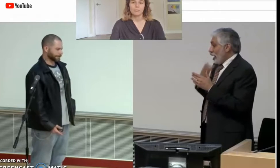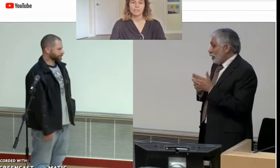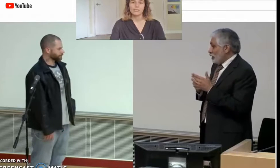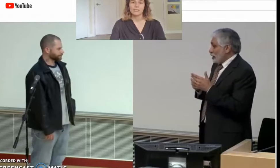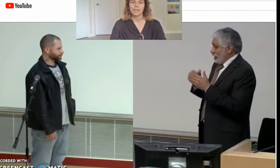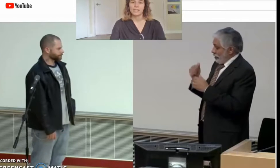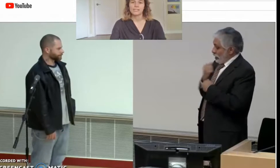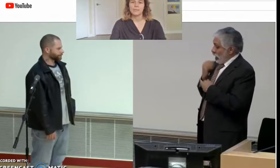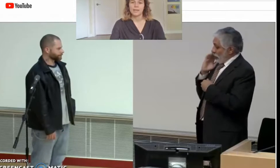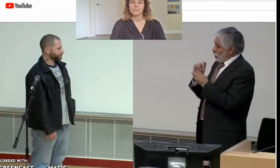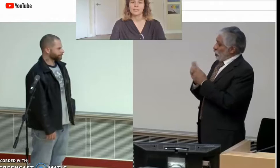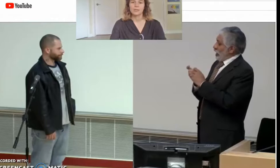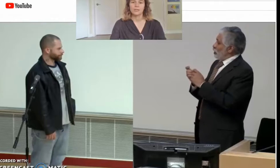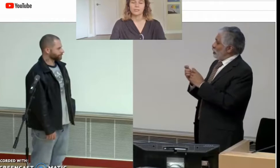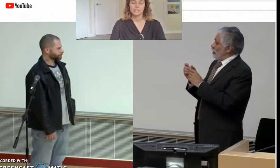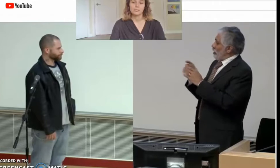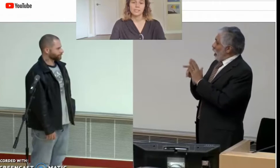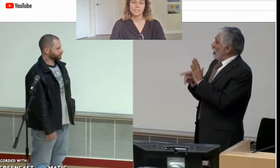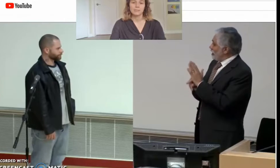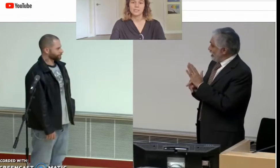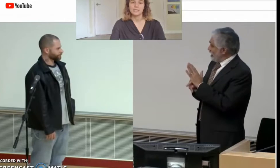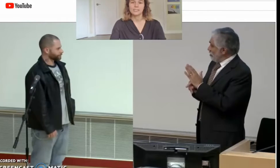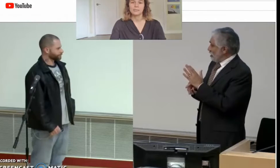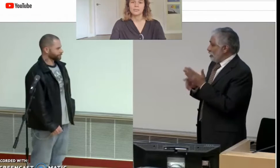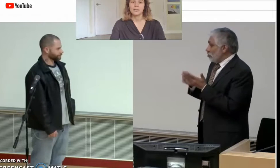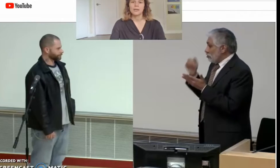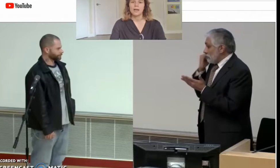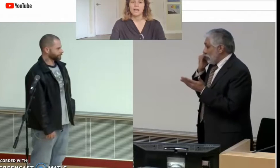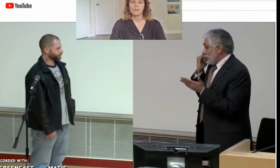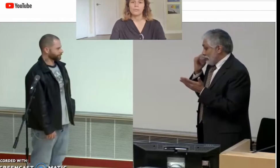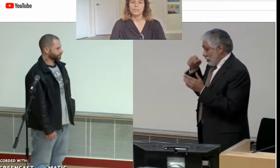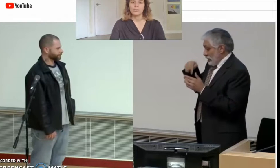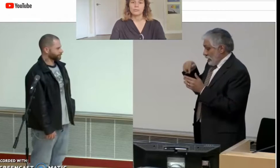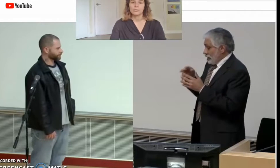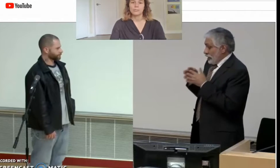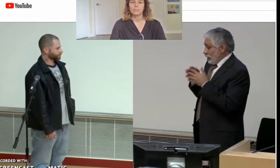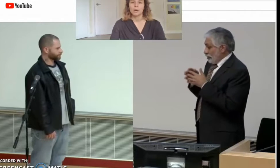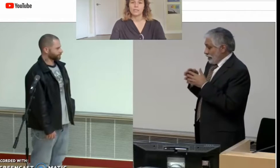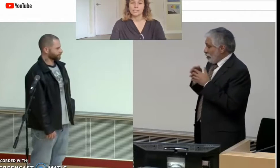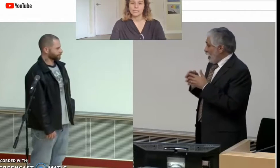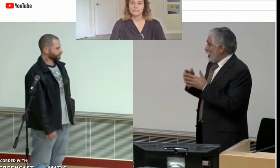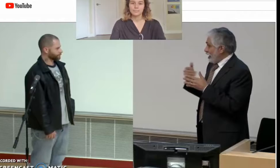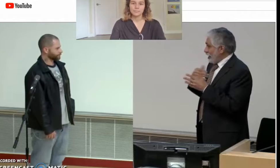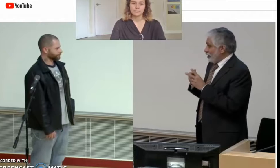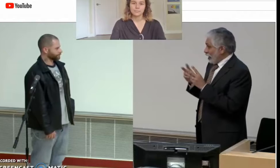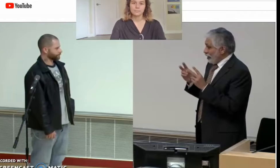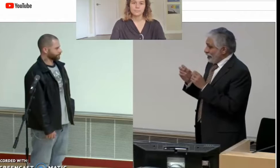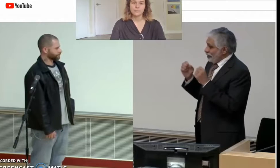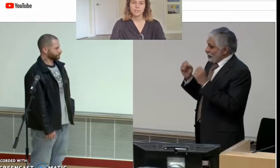what society accepts and doesn't accept. I wish there was a policy